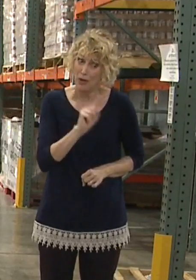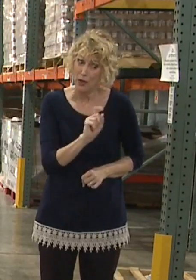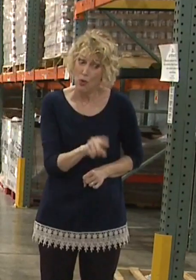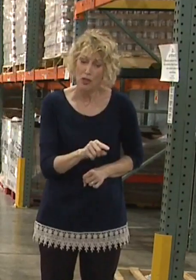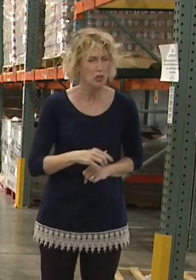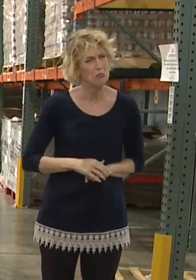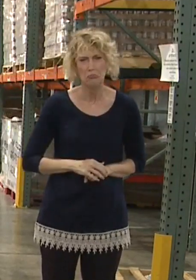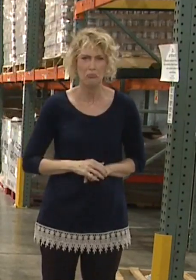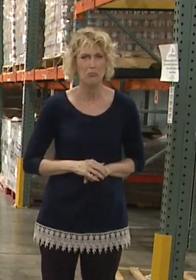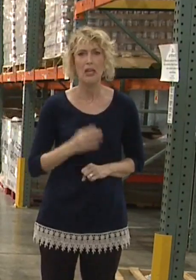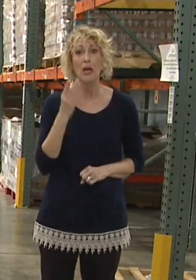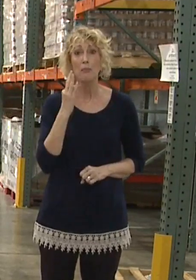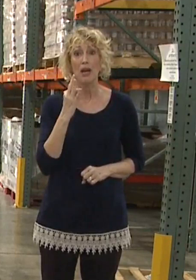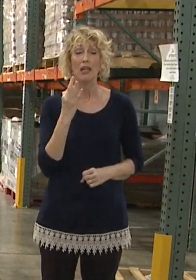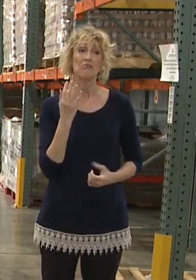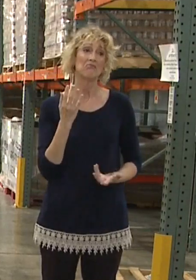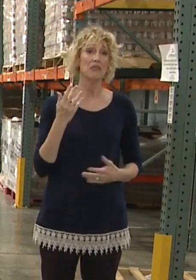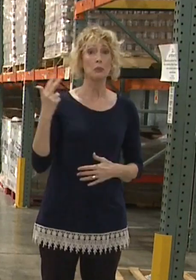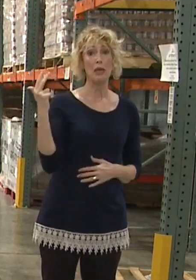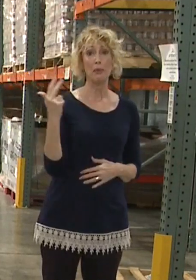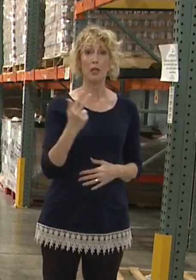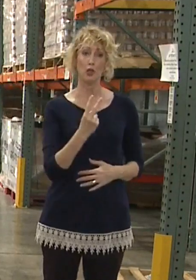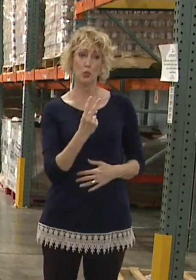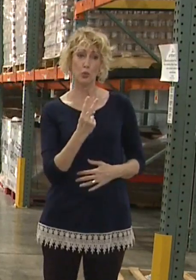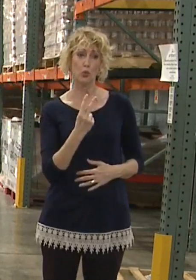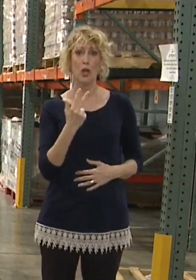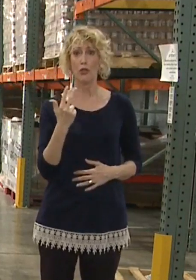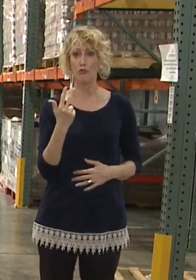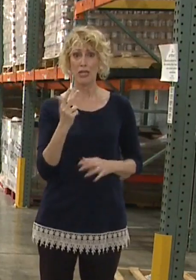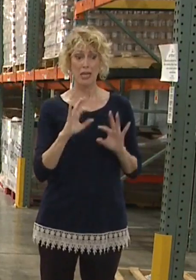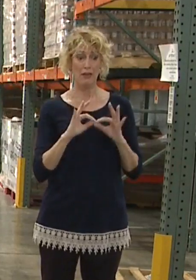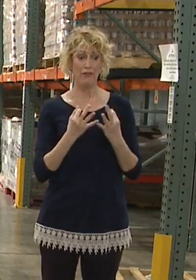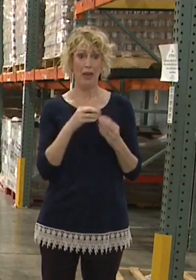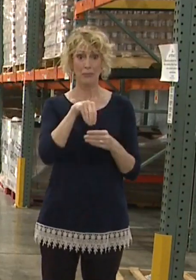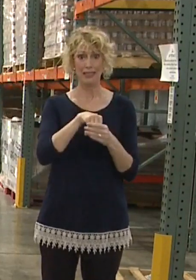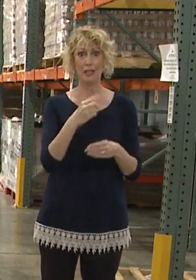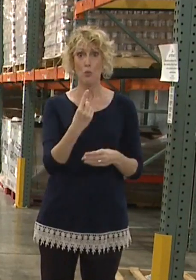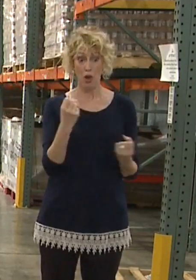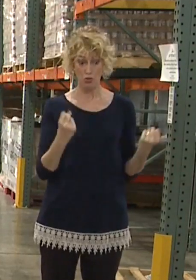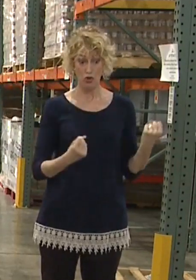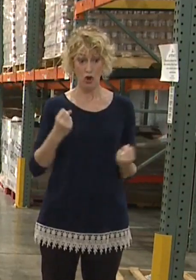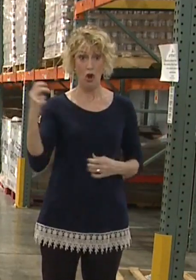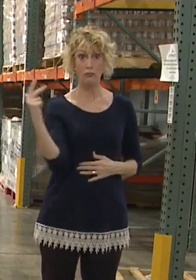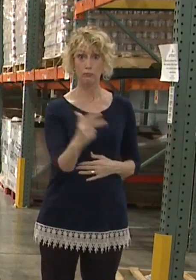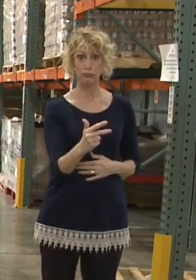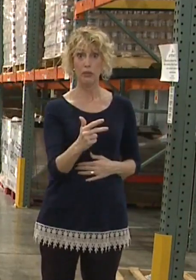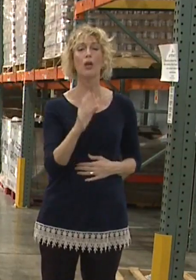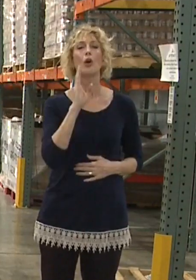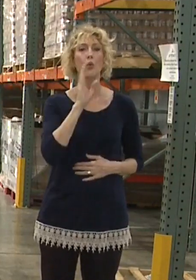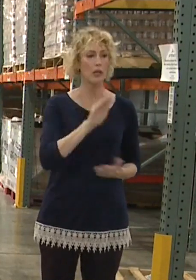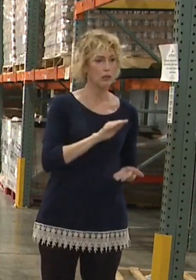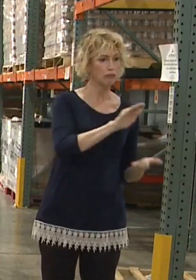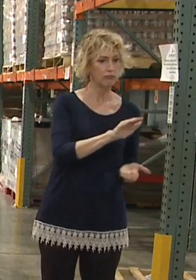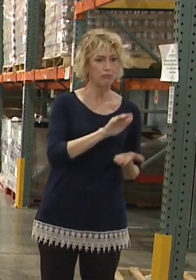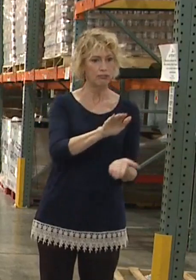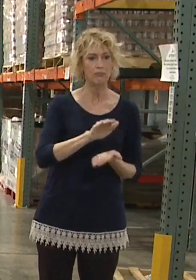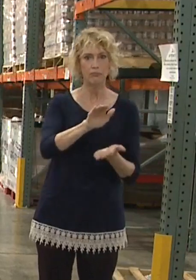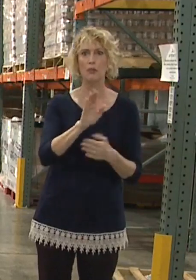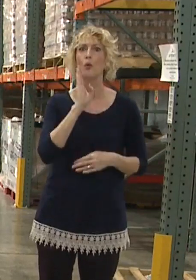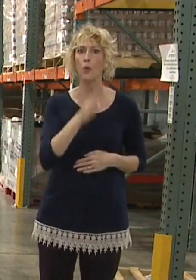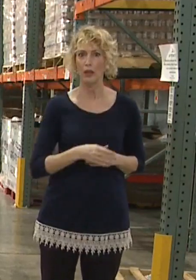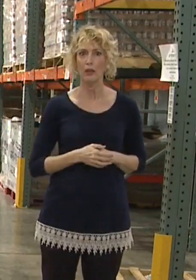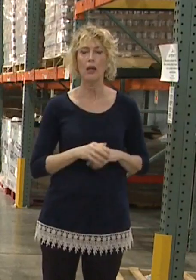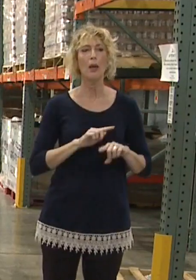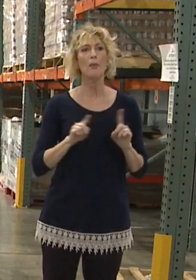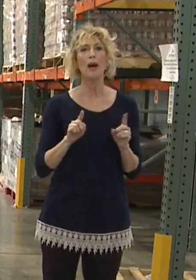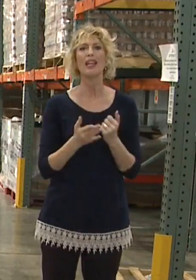2 to 3 cars come per 2 to 3 families per vehicle, you'll get that amount of food per family, but